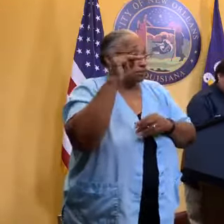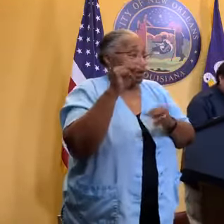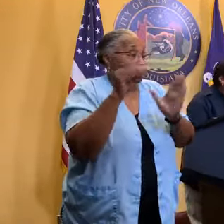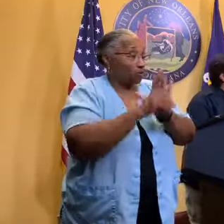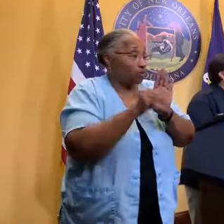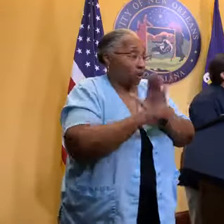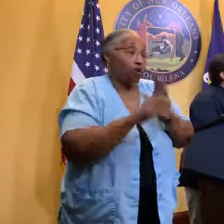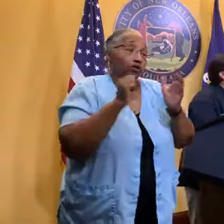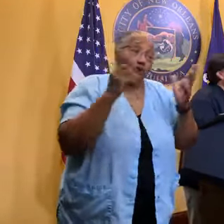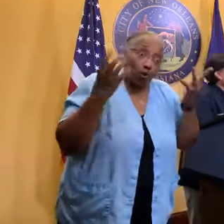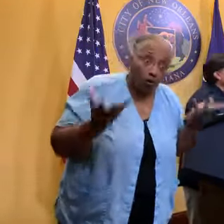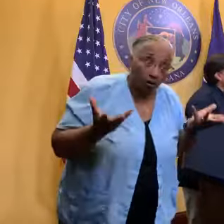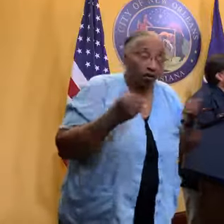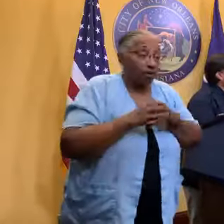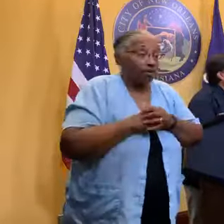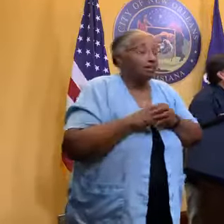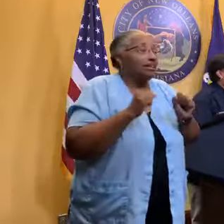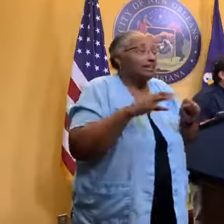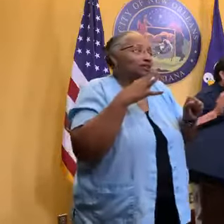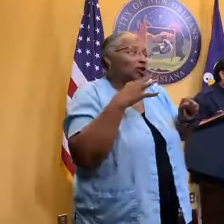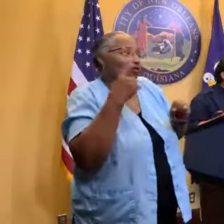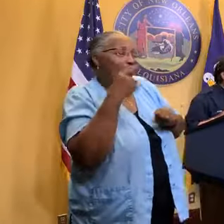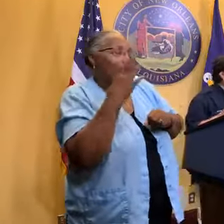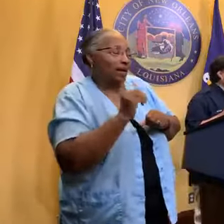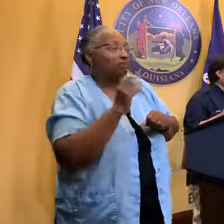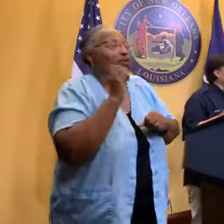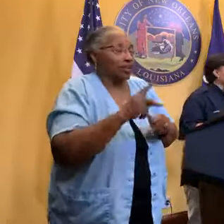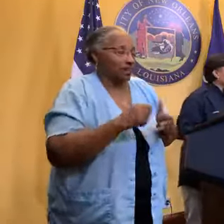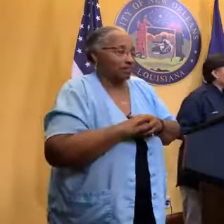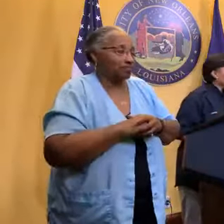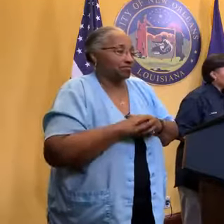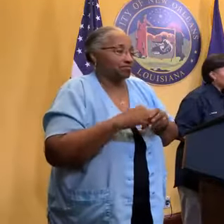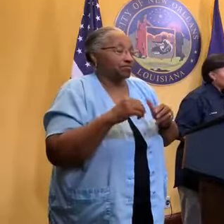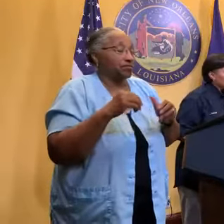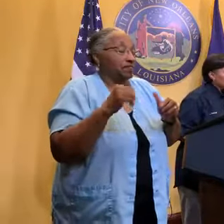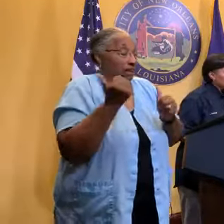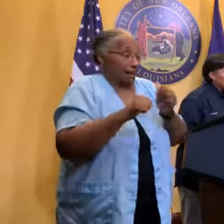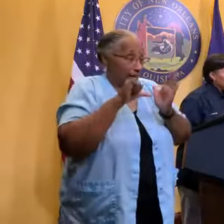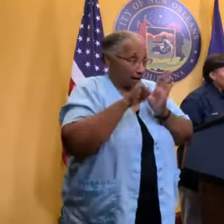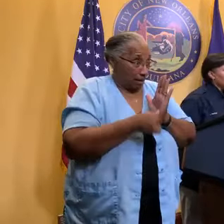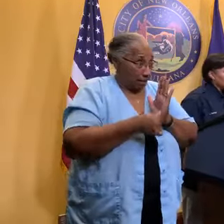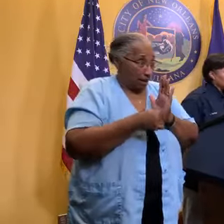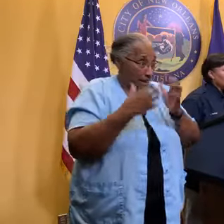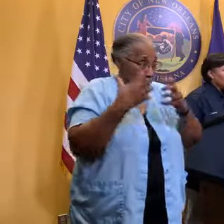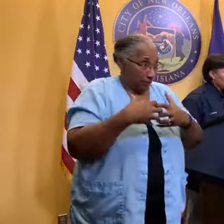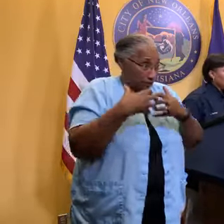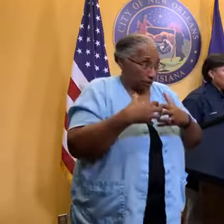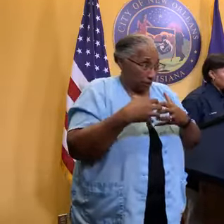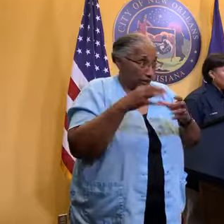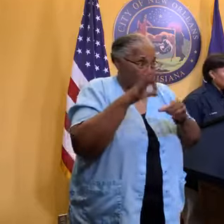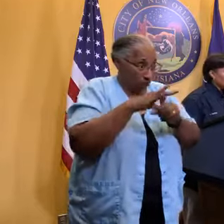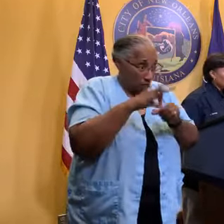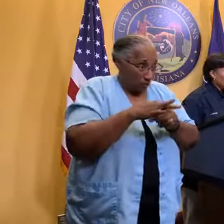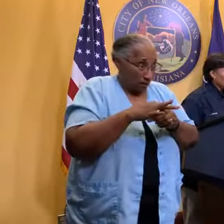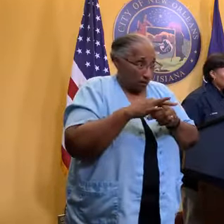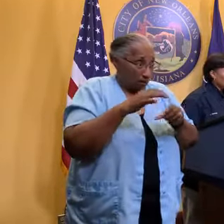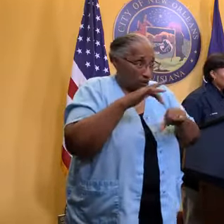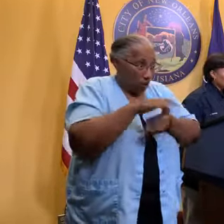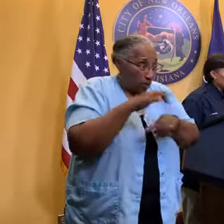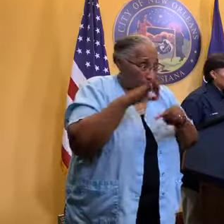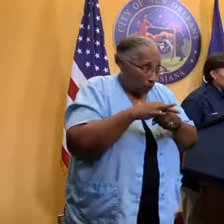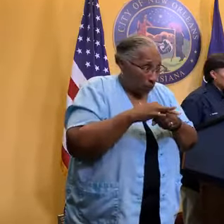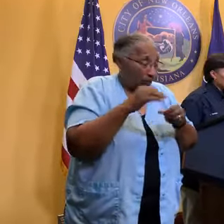you though, you can speak for him here. Okay, so what, is anything impacted from a machine standpoint, a voting standpoint, an early voting standpoint? I